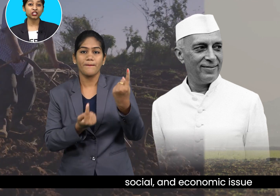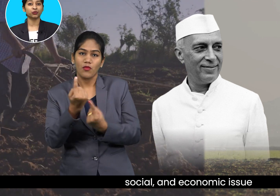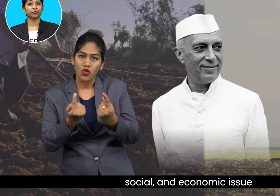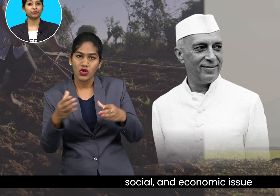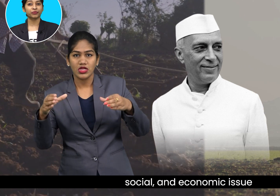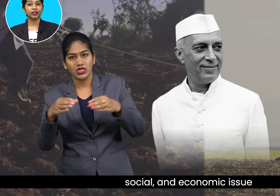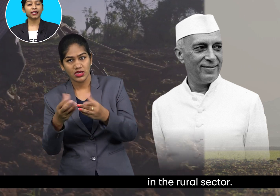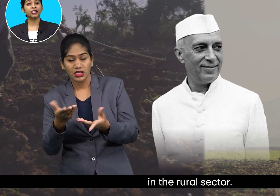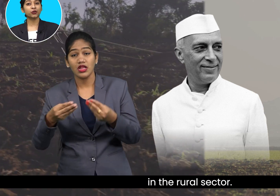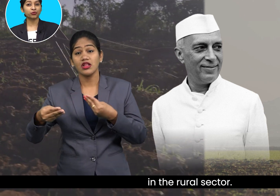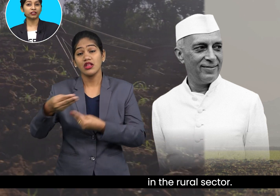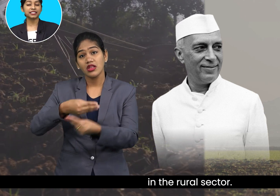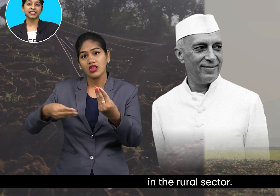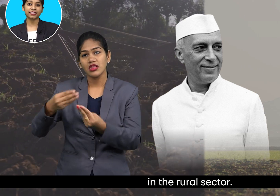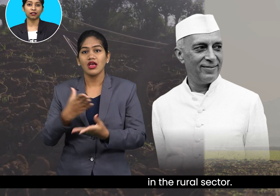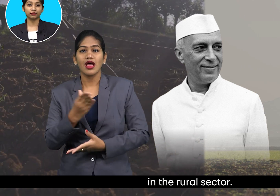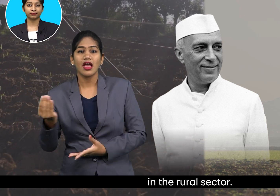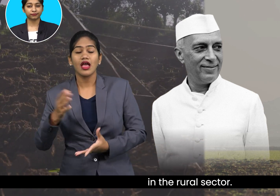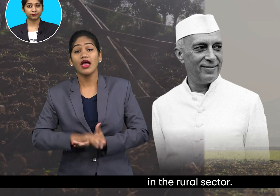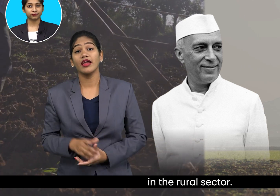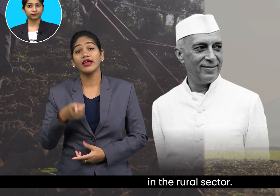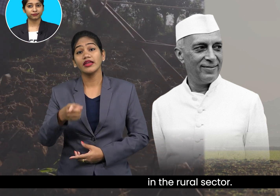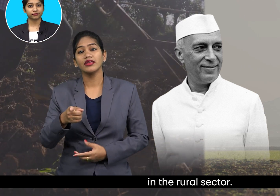economic issue in the rural sector.